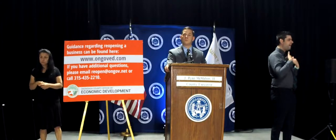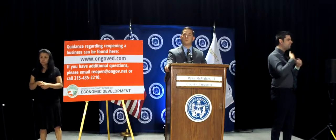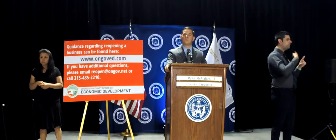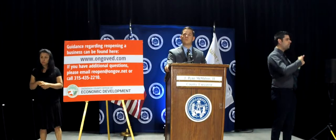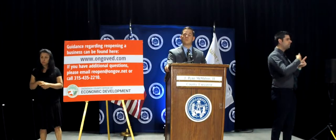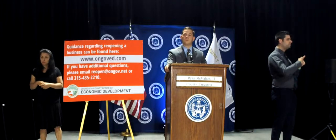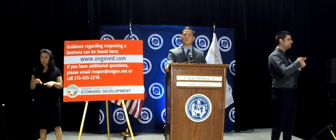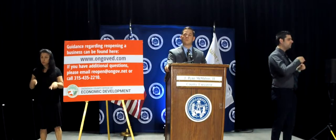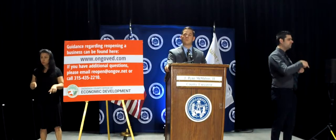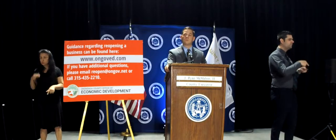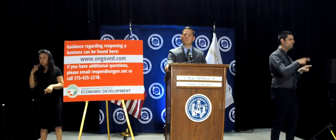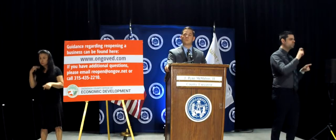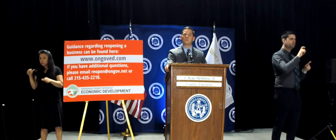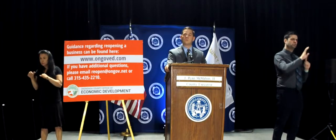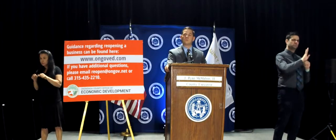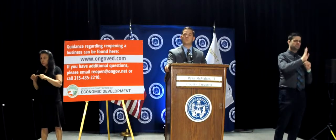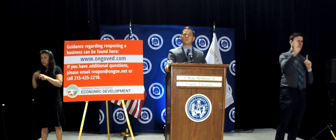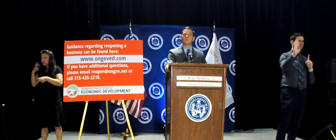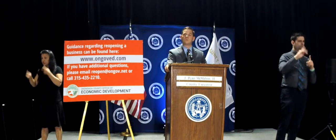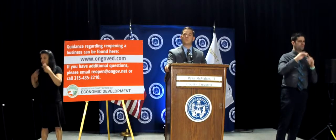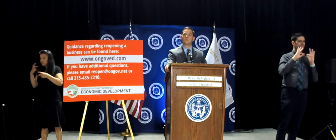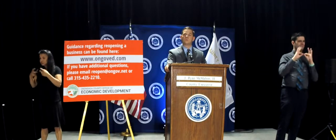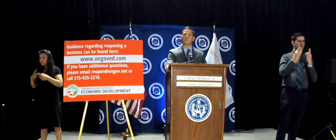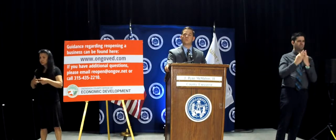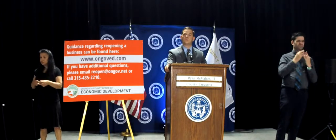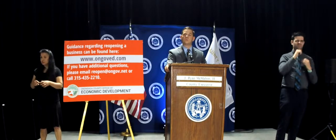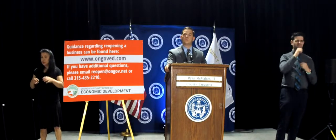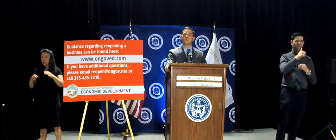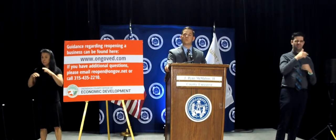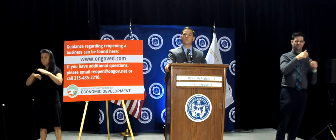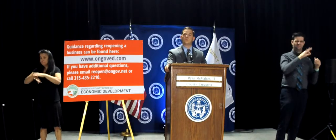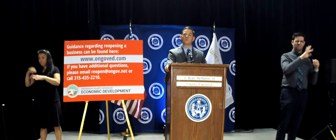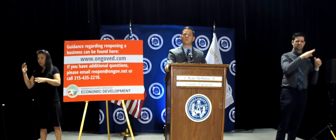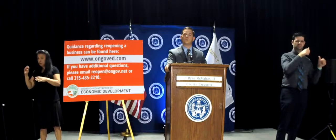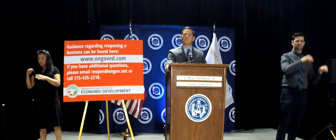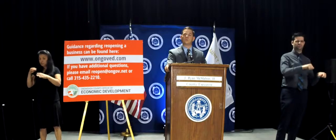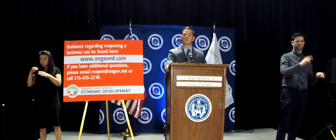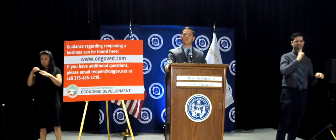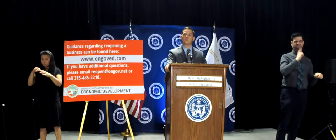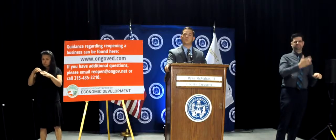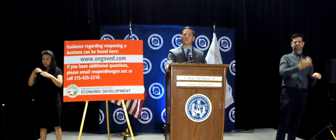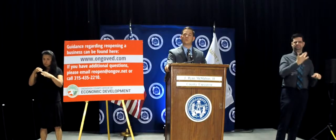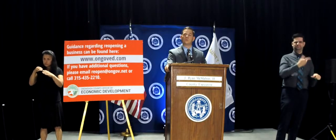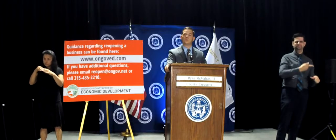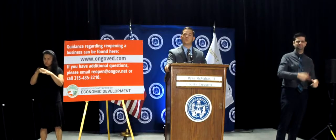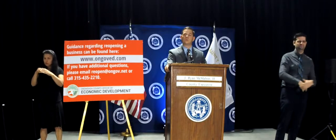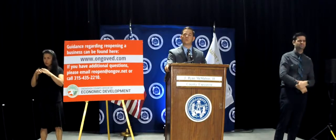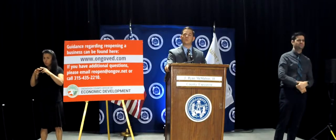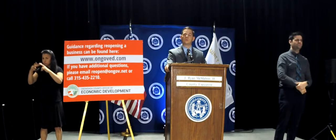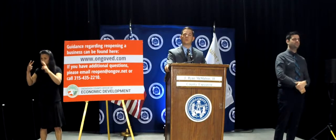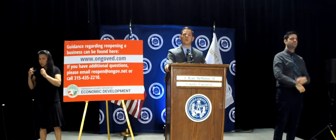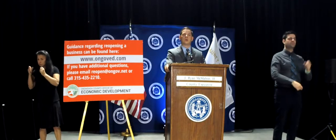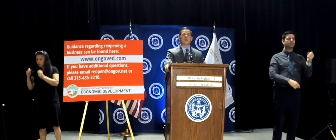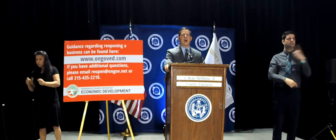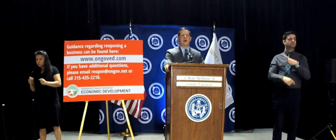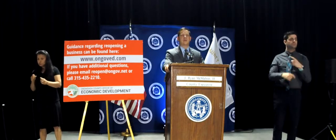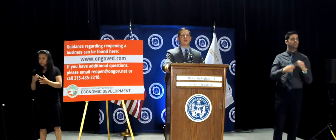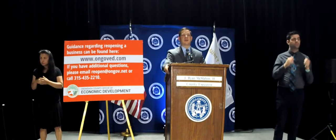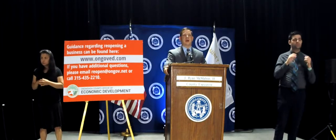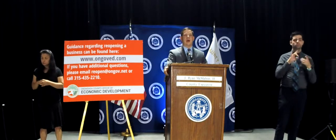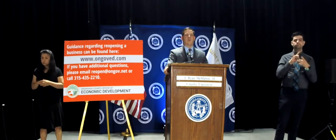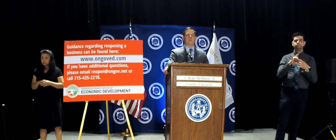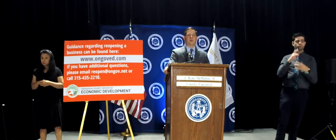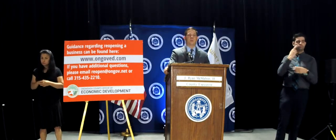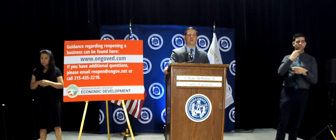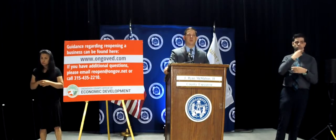seating and restaurants slowly opening up. What is your biggest concern as we head into this weekend and start phase 3? I